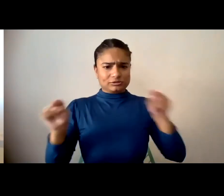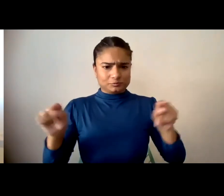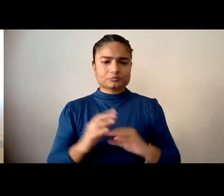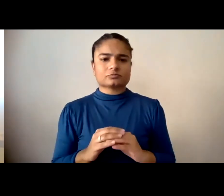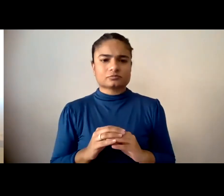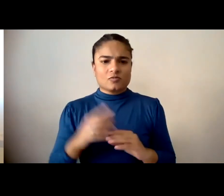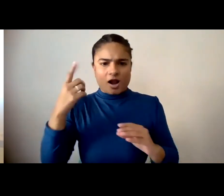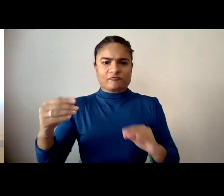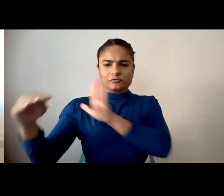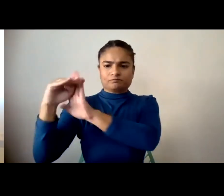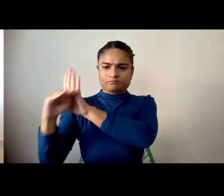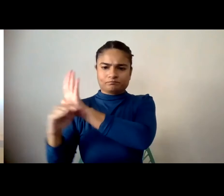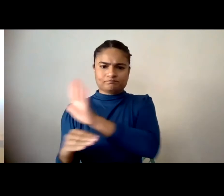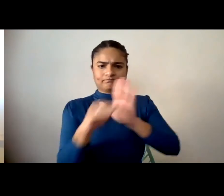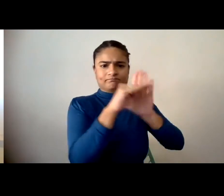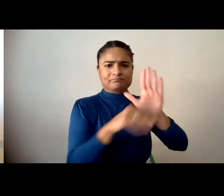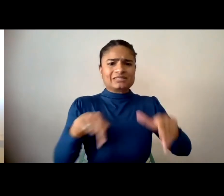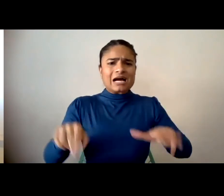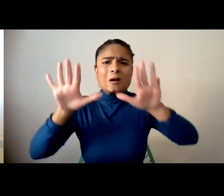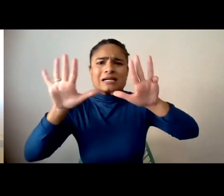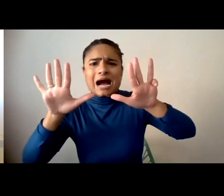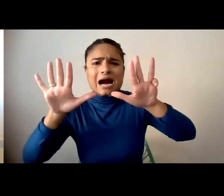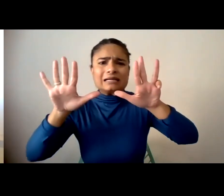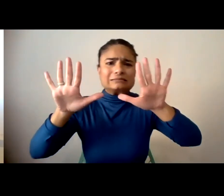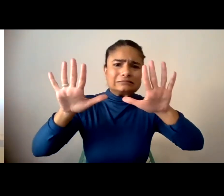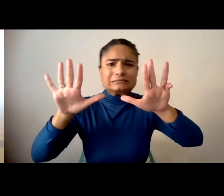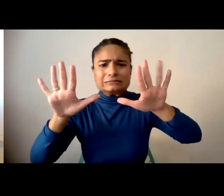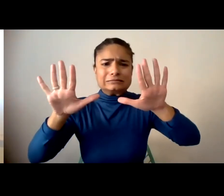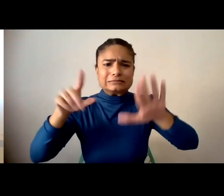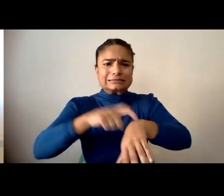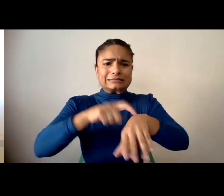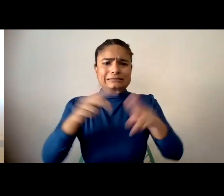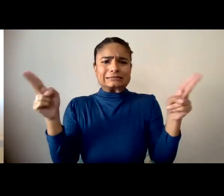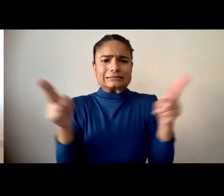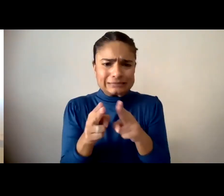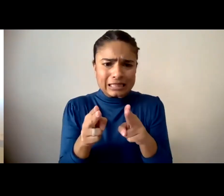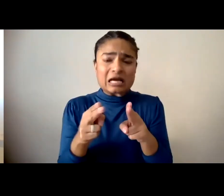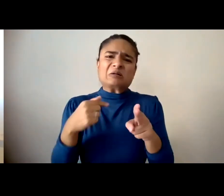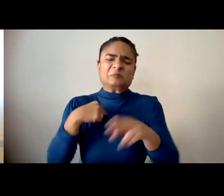minutes left. So I would like to leave time if anyone has questions.